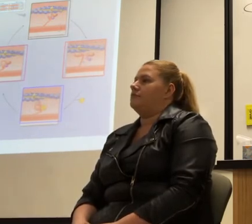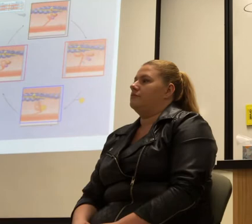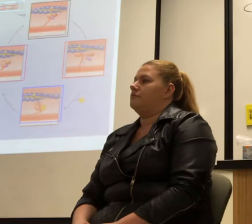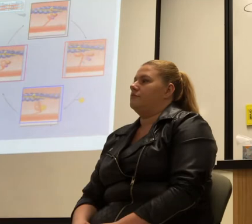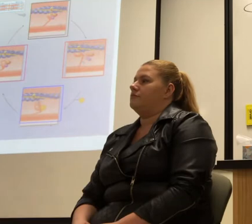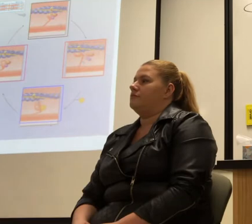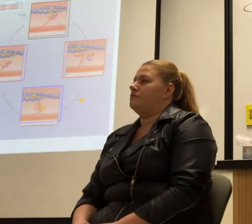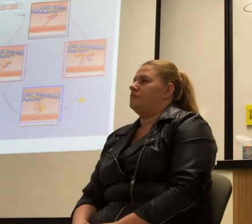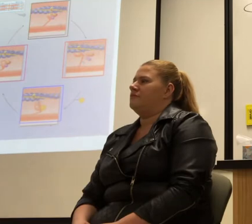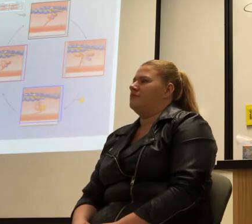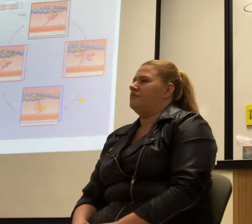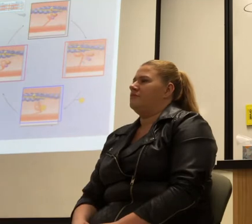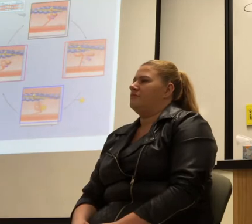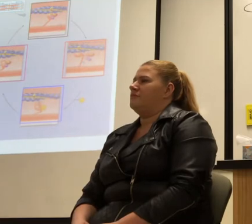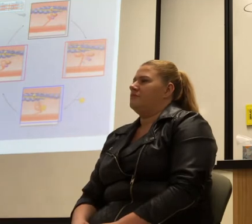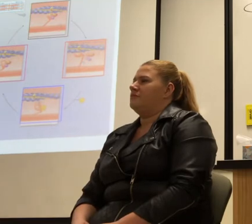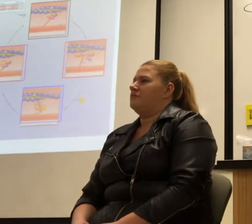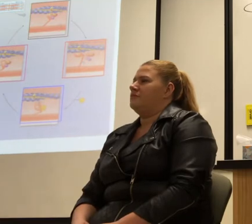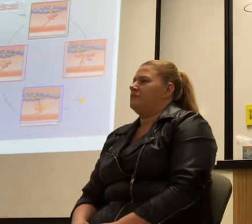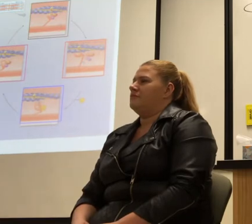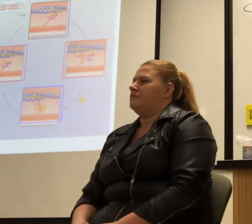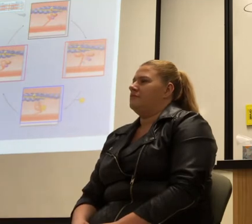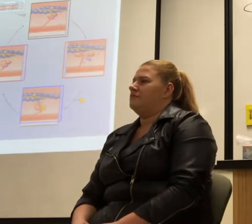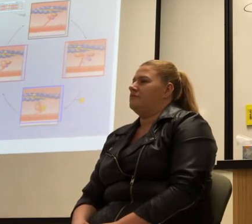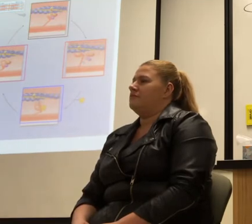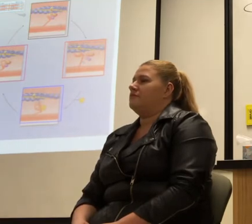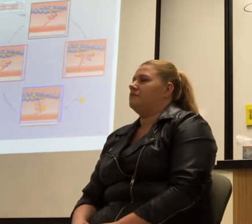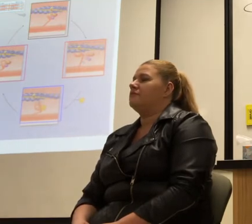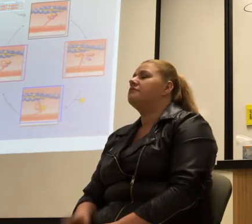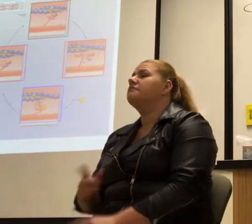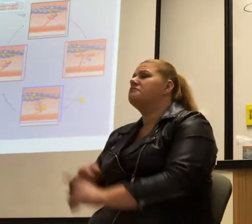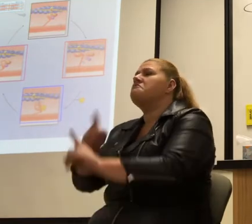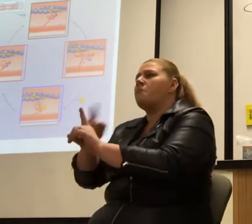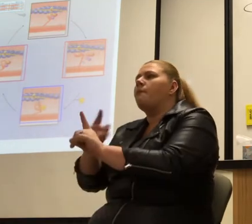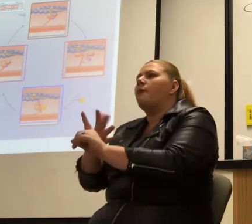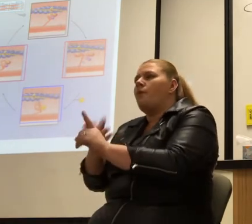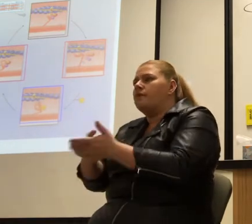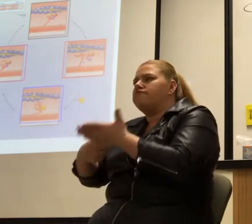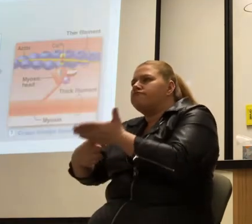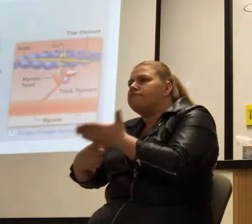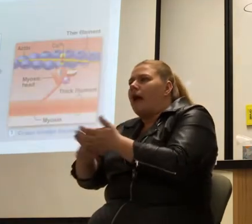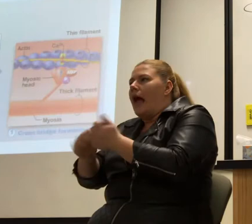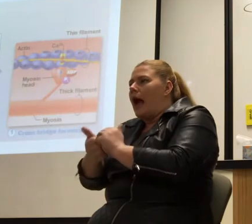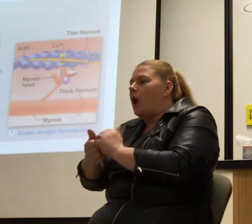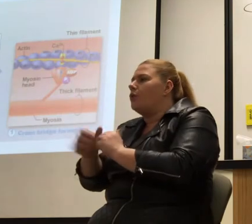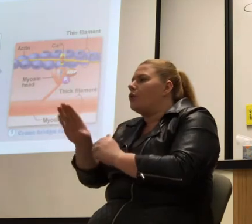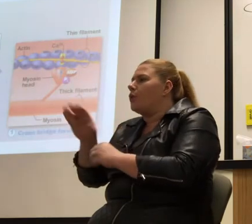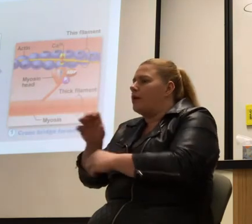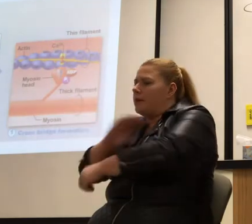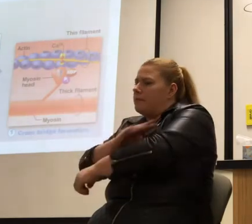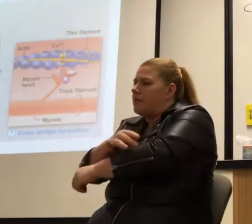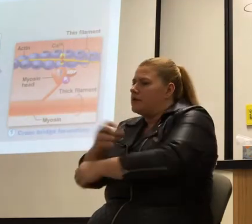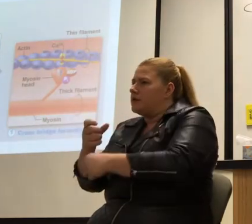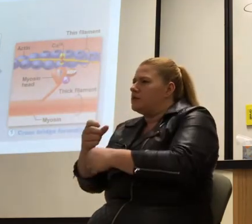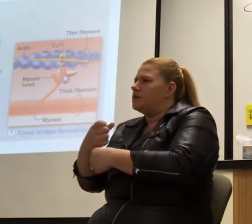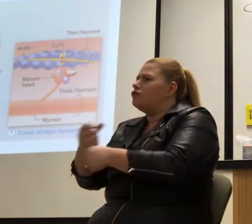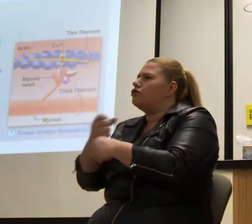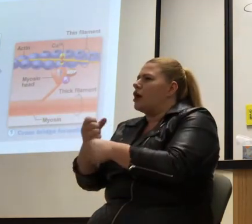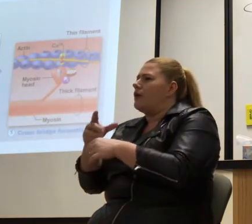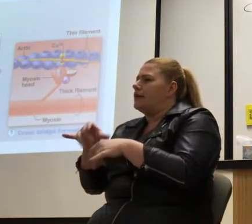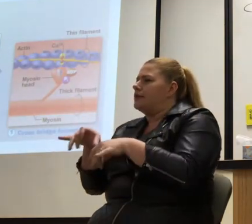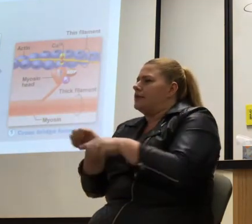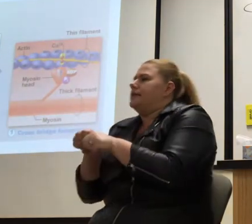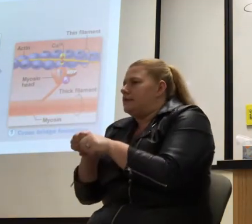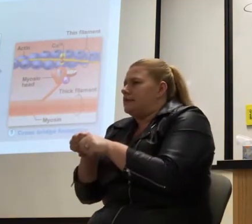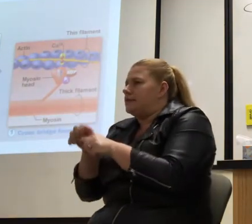Because I really want to talk about that, how muscles generate tension in experiments. But we've got to talk about the